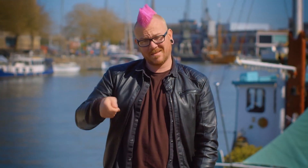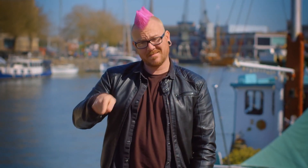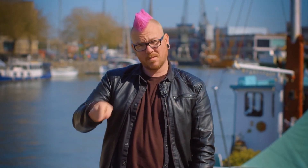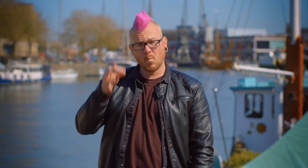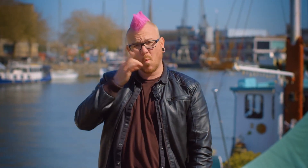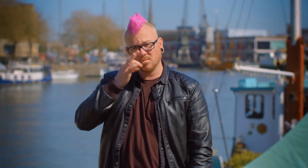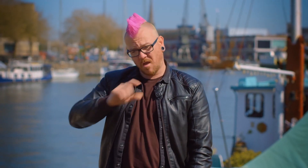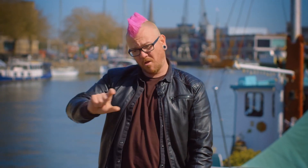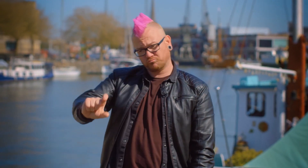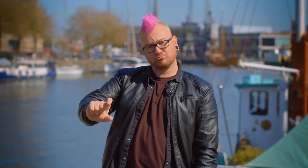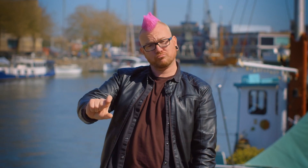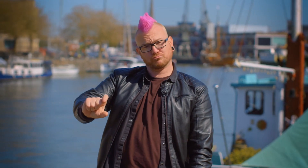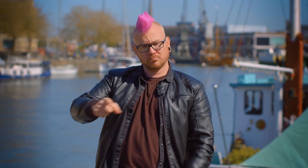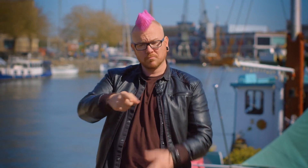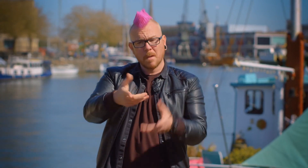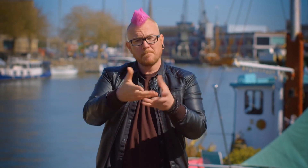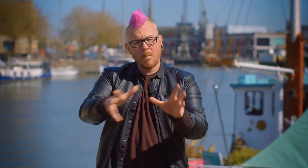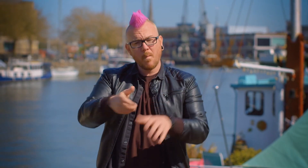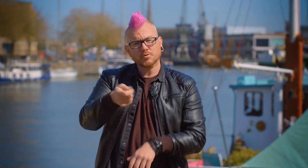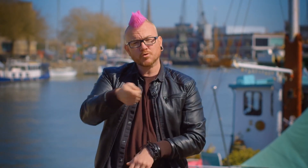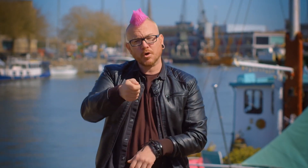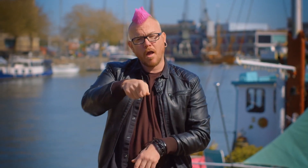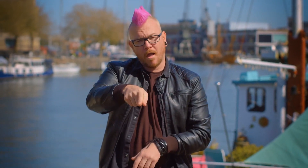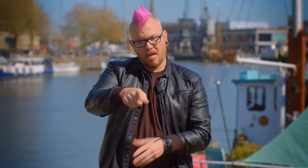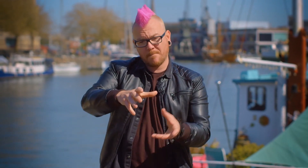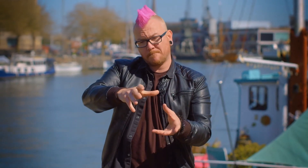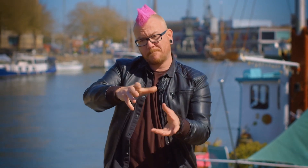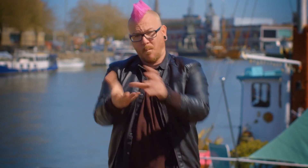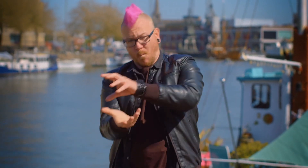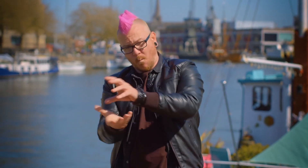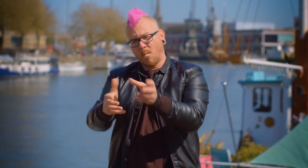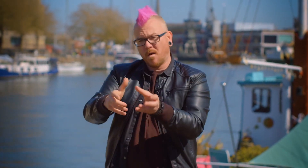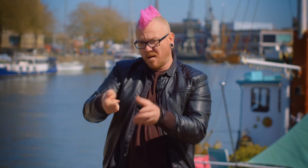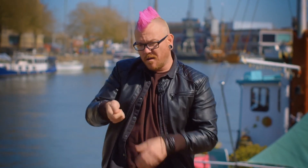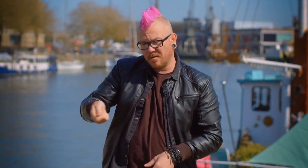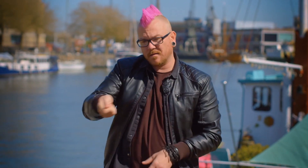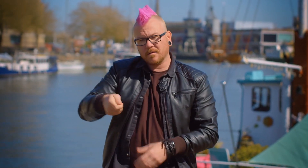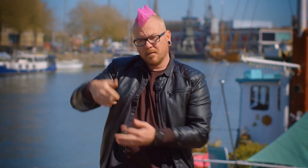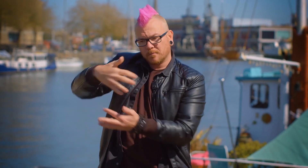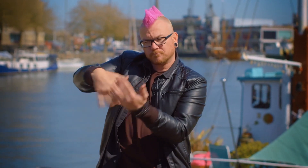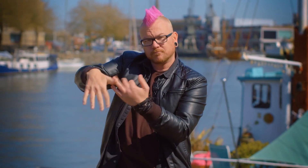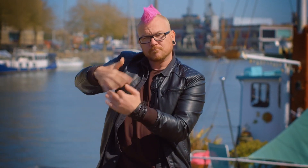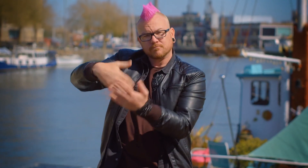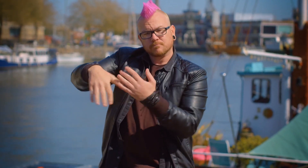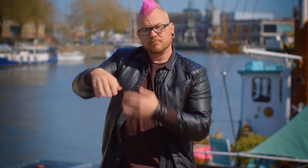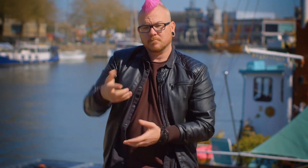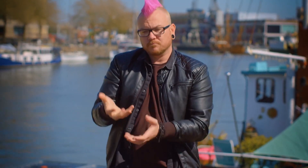In a pan, add water and sugar and put it on the heat. Let it all